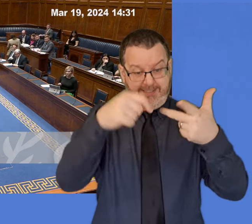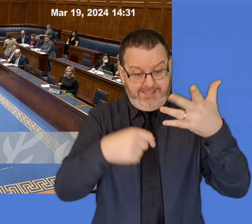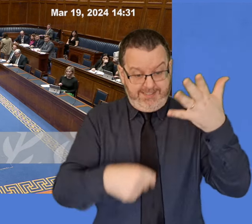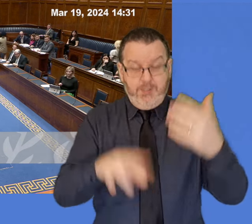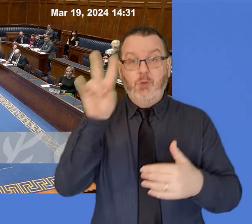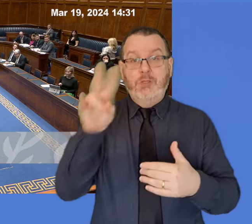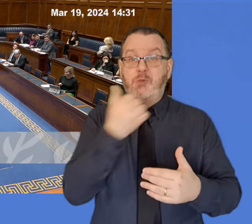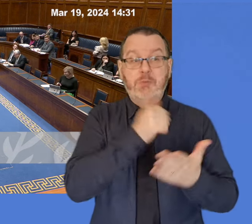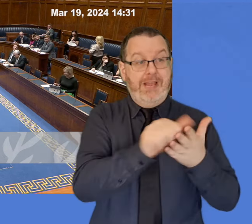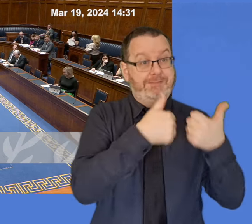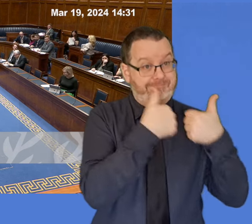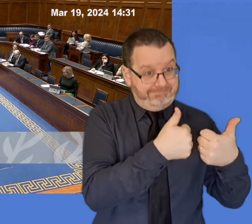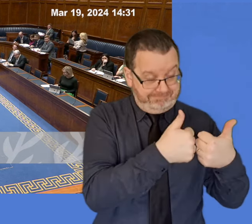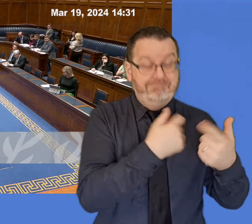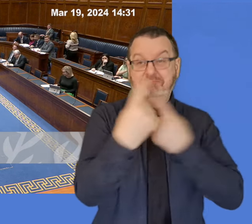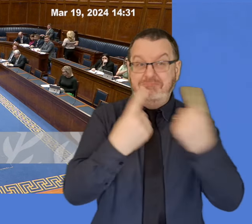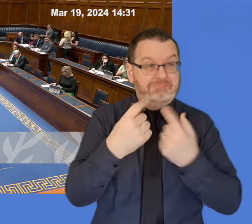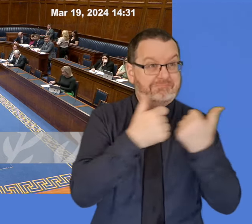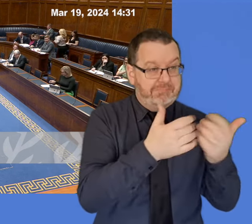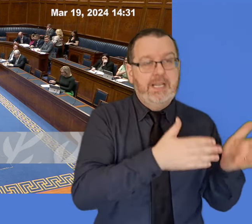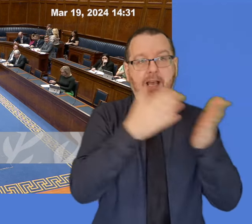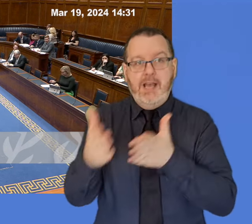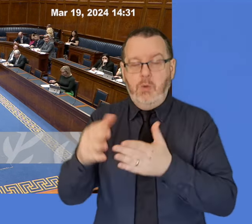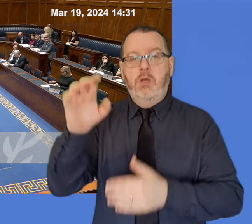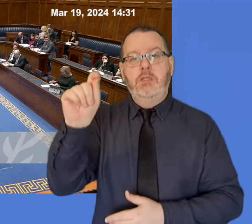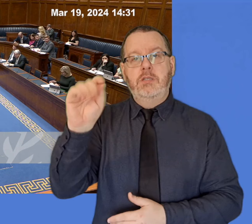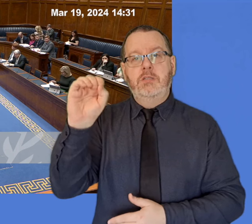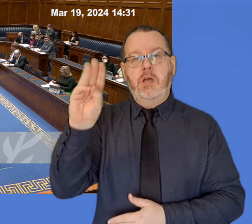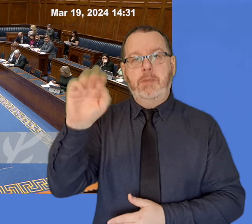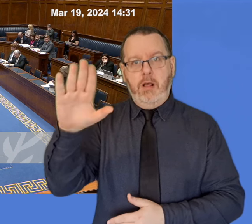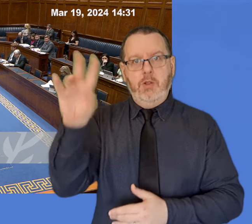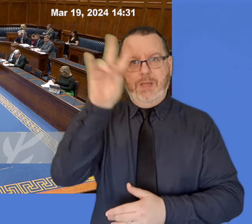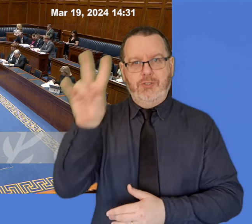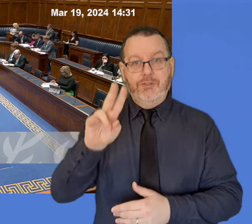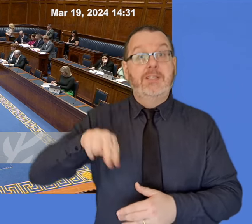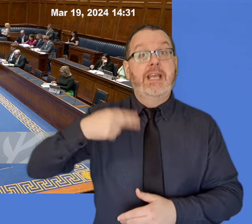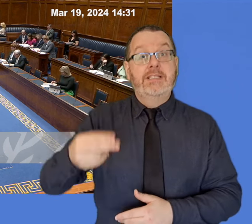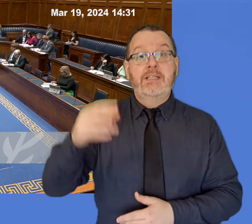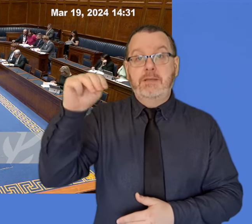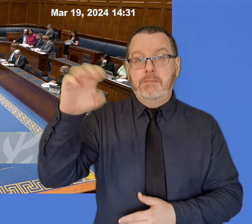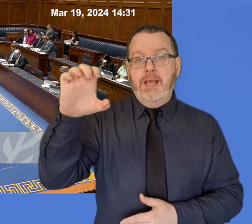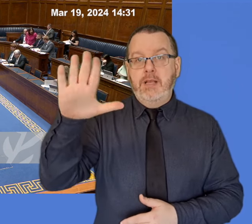number 11, a good interactive exchange. We now move to topicals, and I call Sinead McLaughlin.